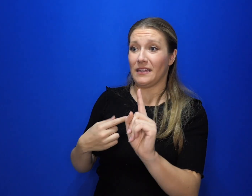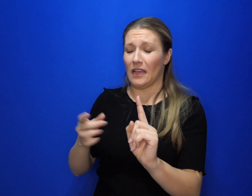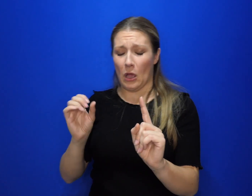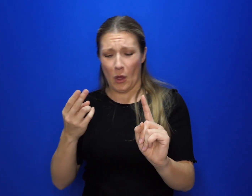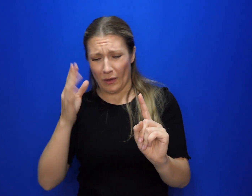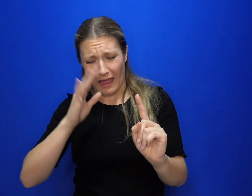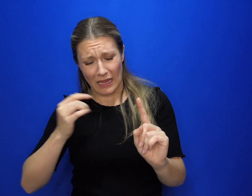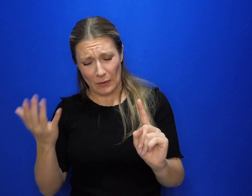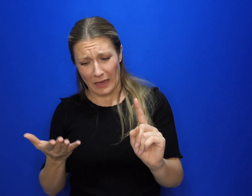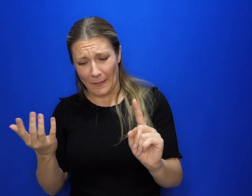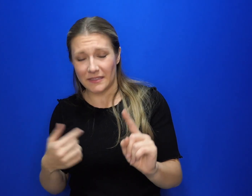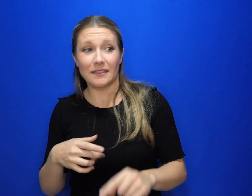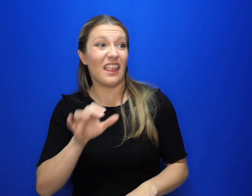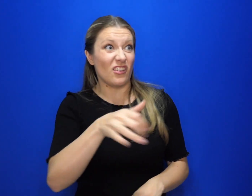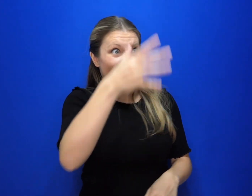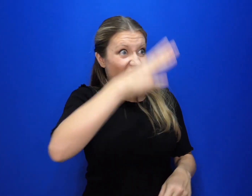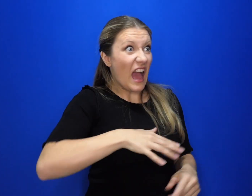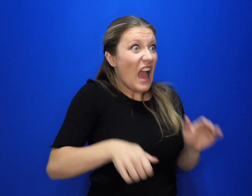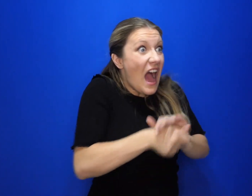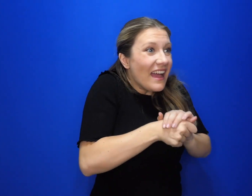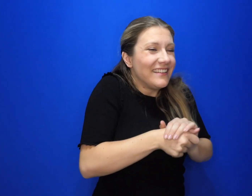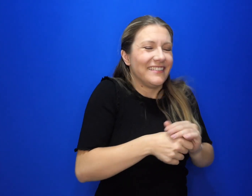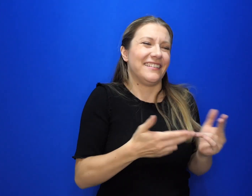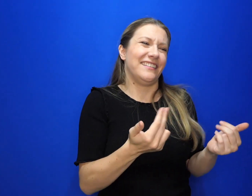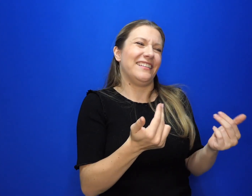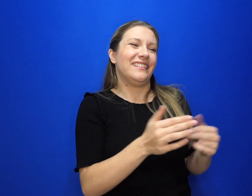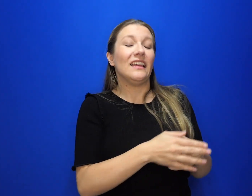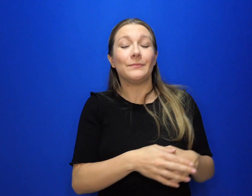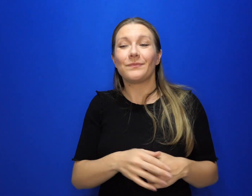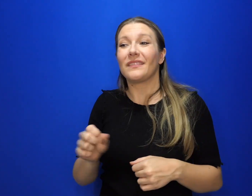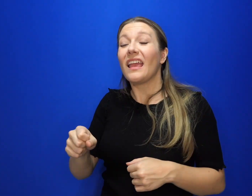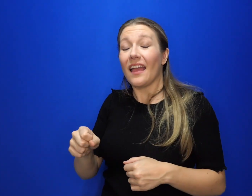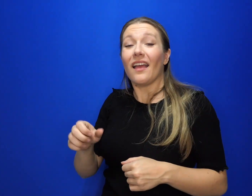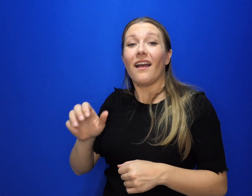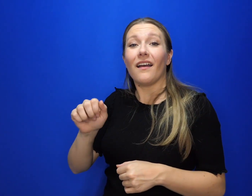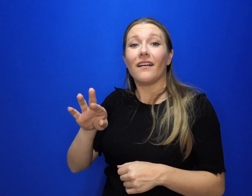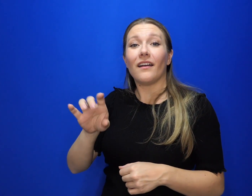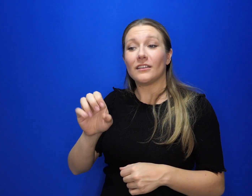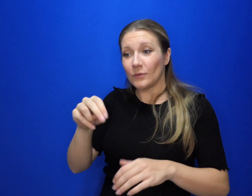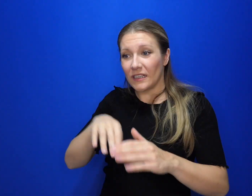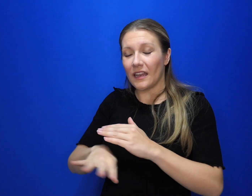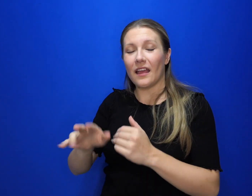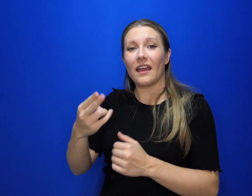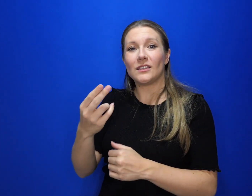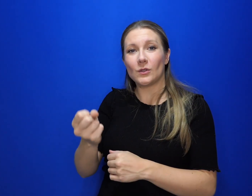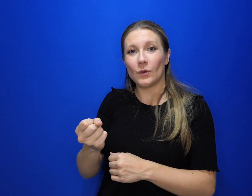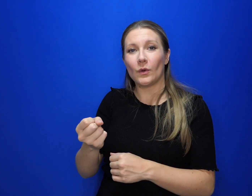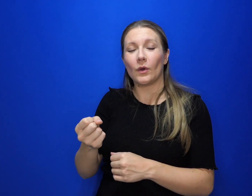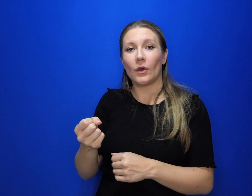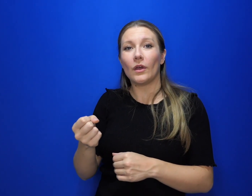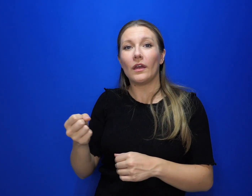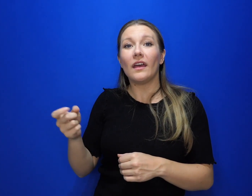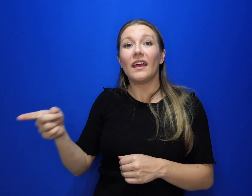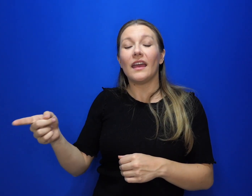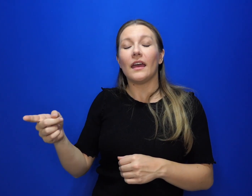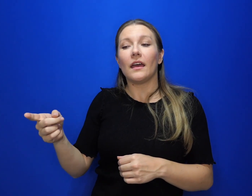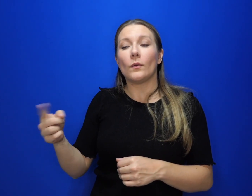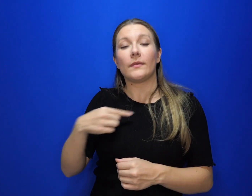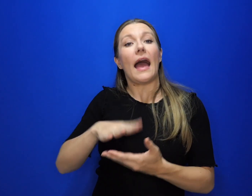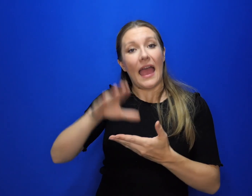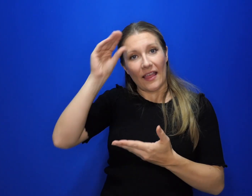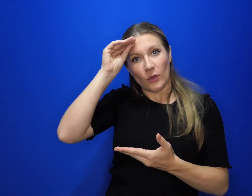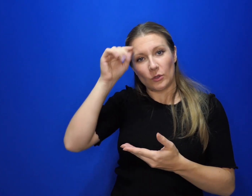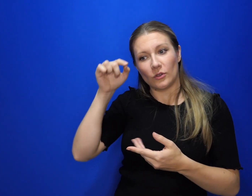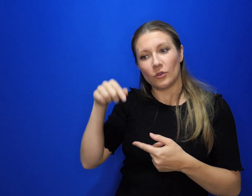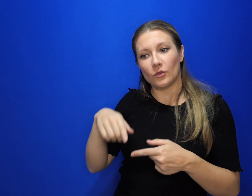Hide. like when Arden went into high school and the nurse said, I actually brought along the nursing staff. So I learned this